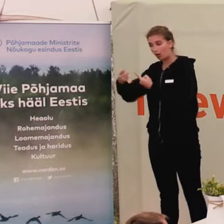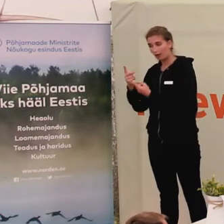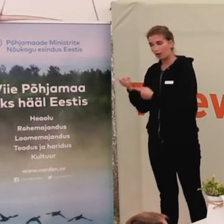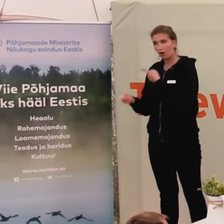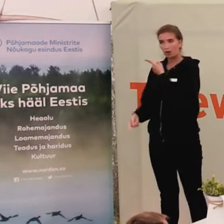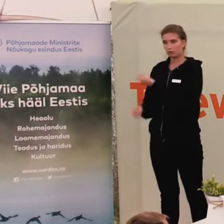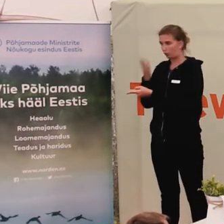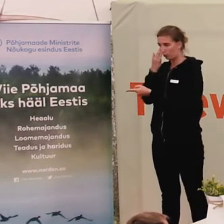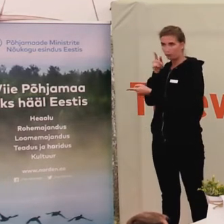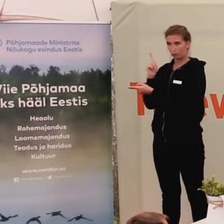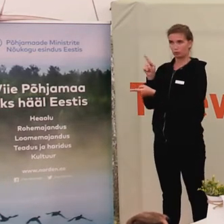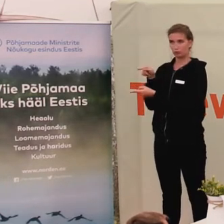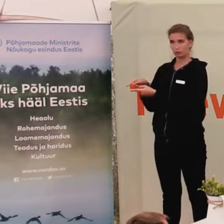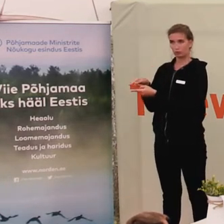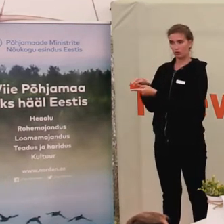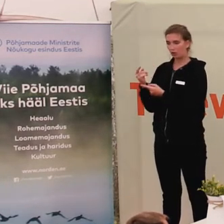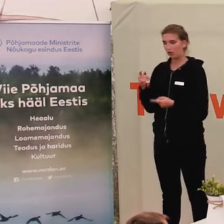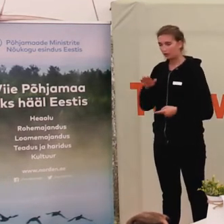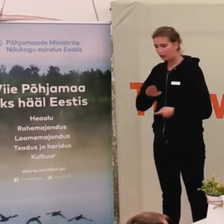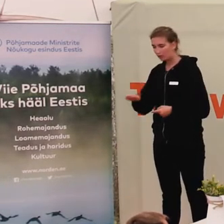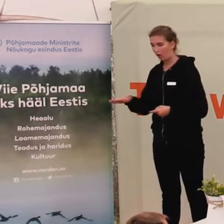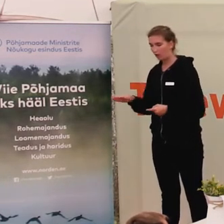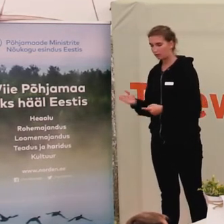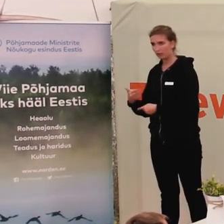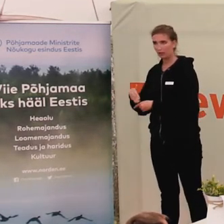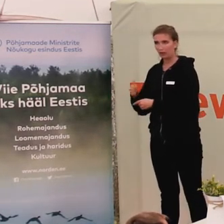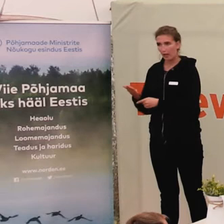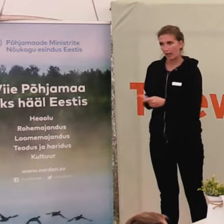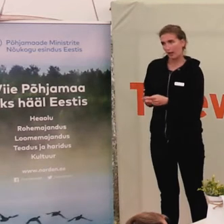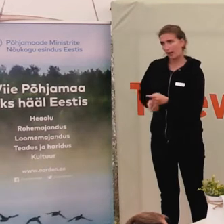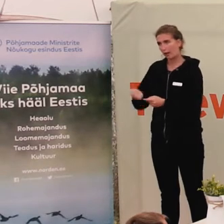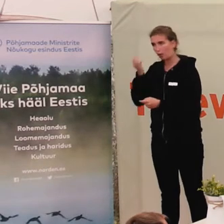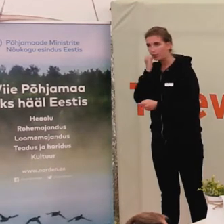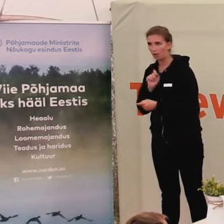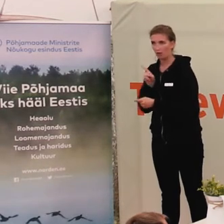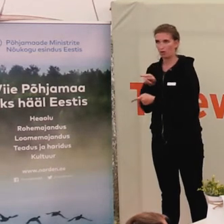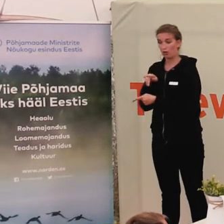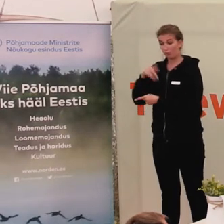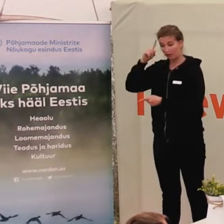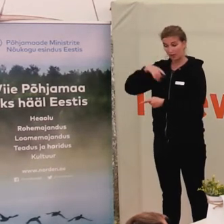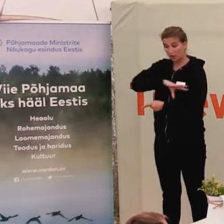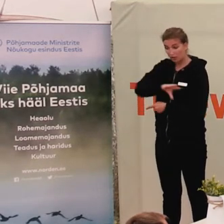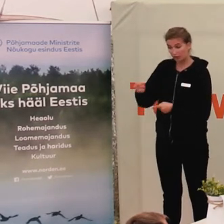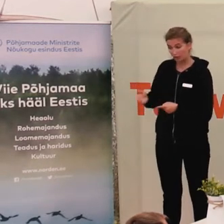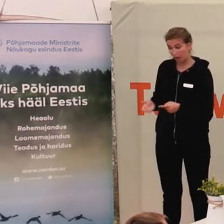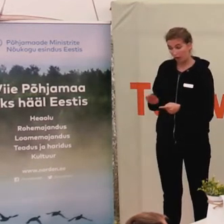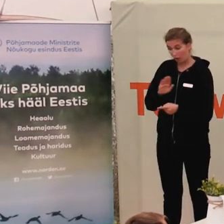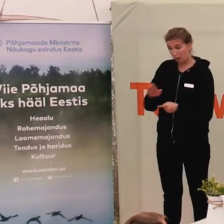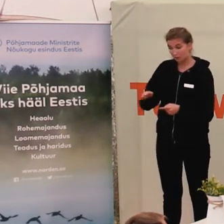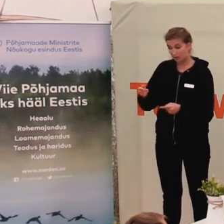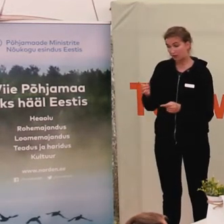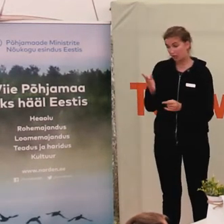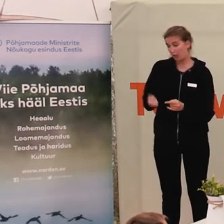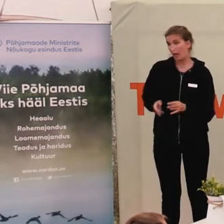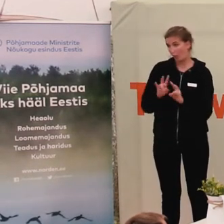place. So, and child mortality, of course. If you know that all your children survive, you don't give birth to